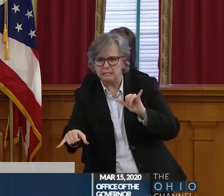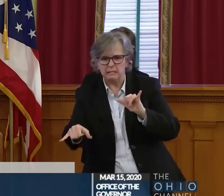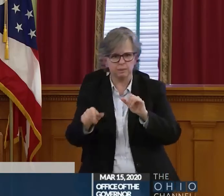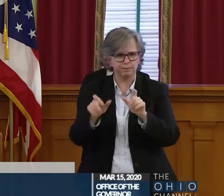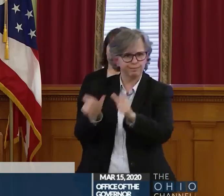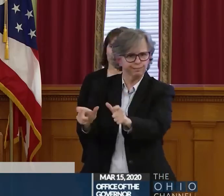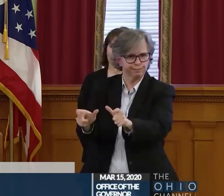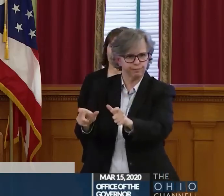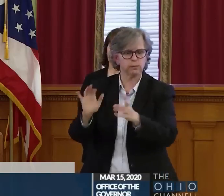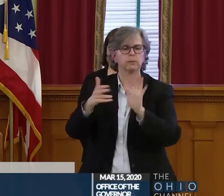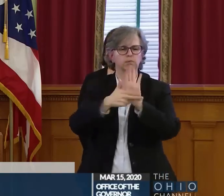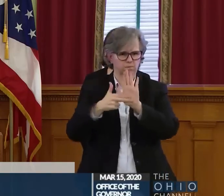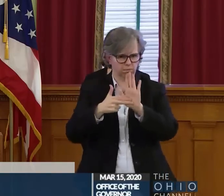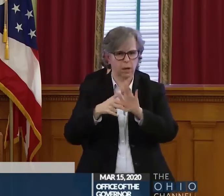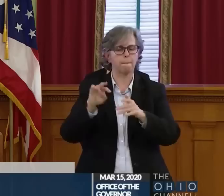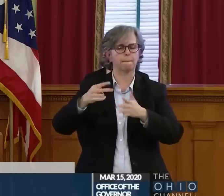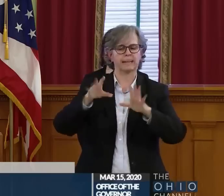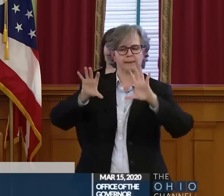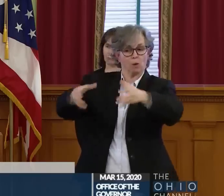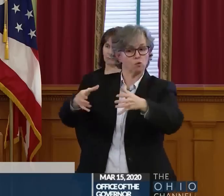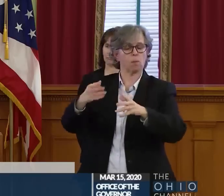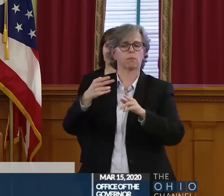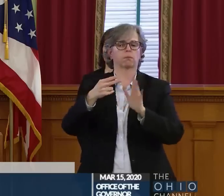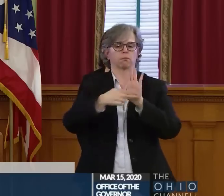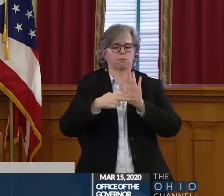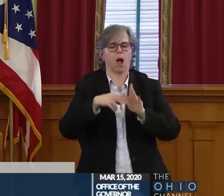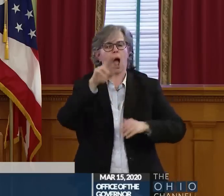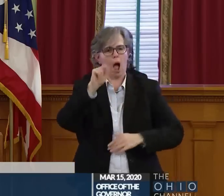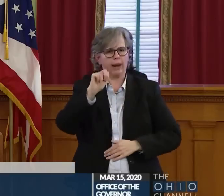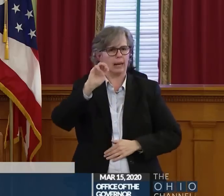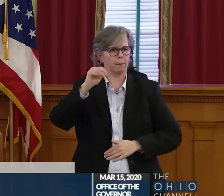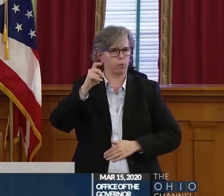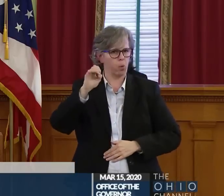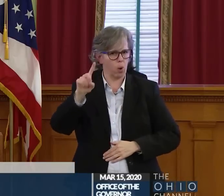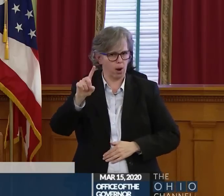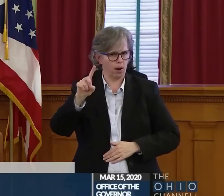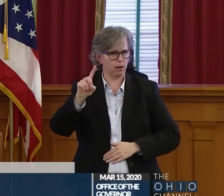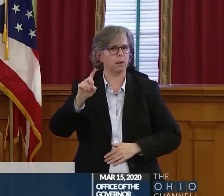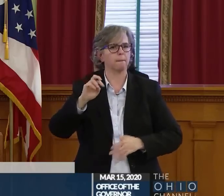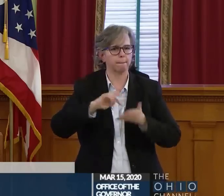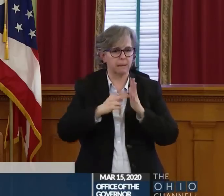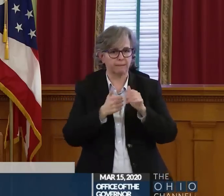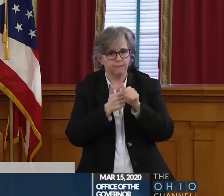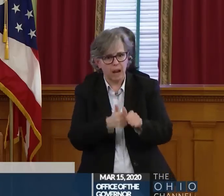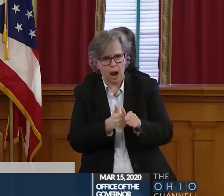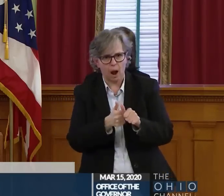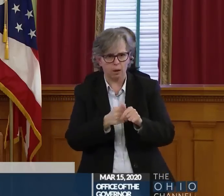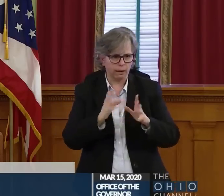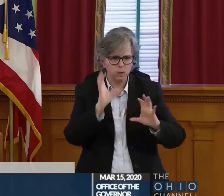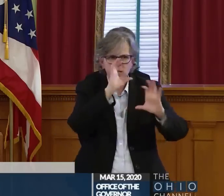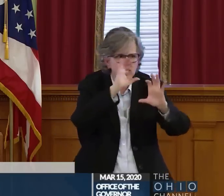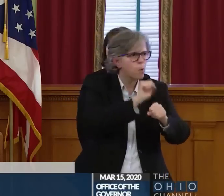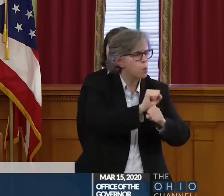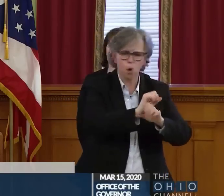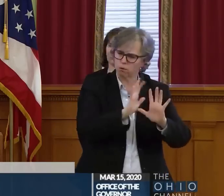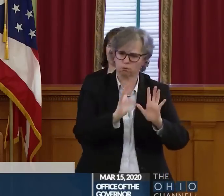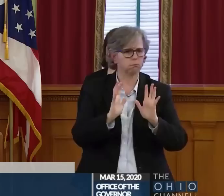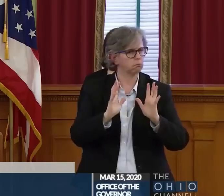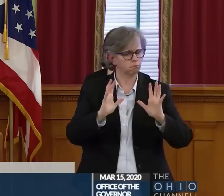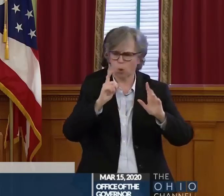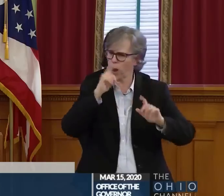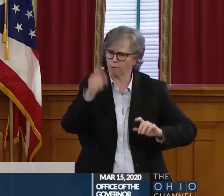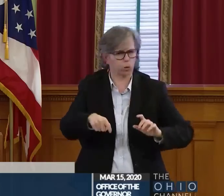unemployed and will not be subject to the requirements to actively seek work during the period of this